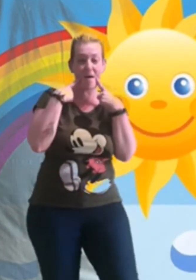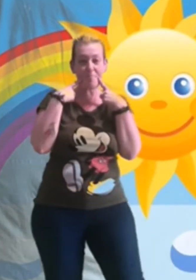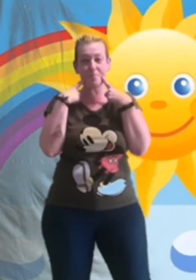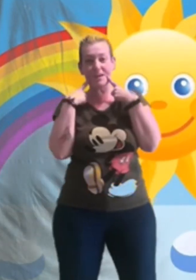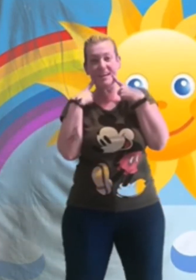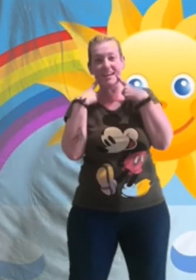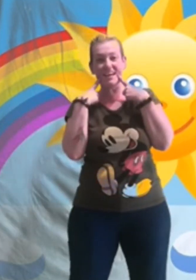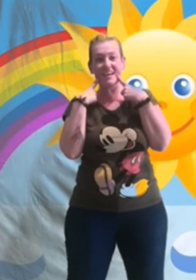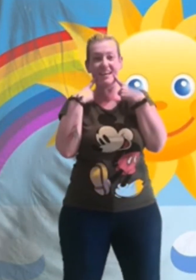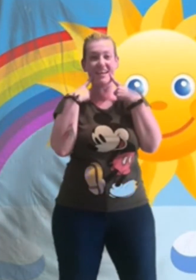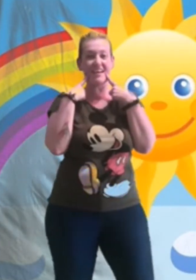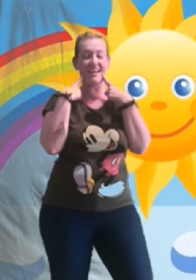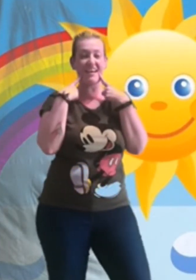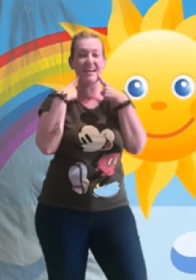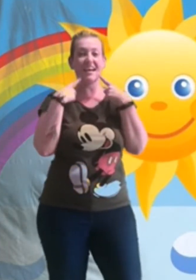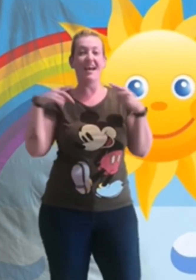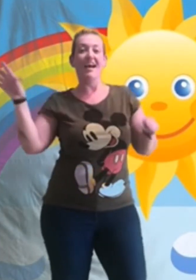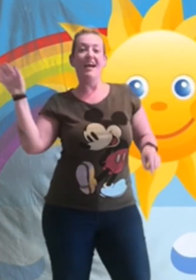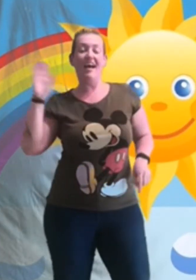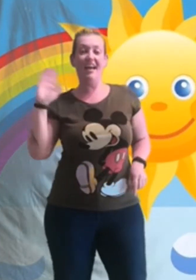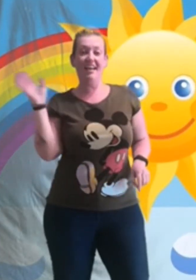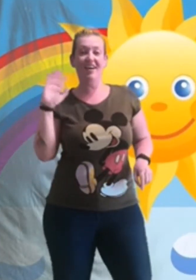happy, happy.